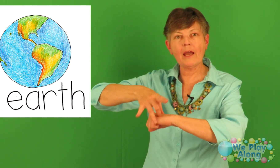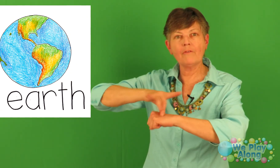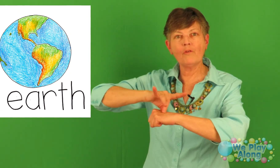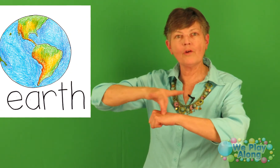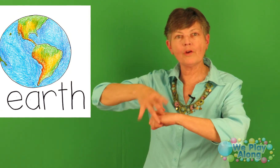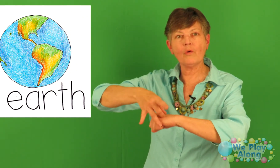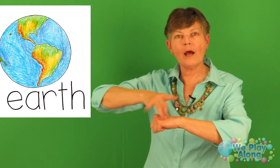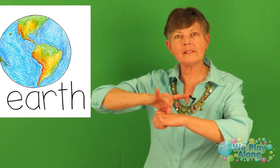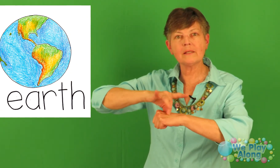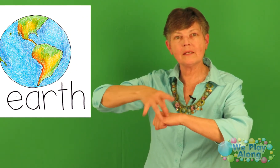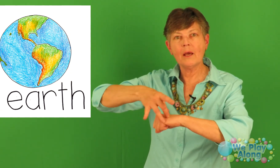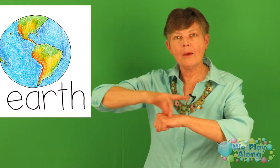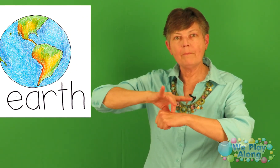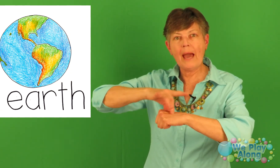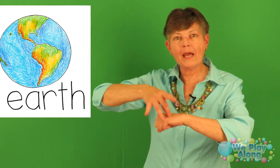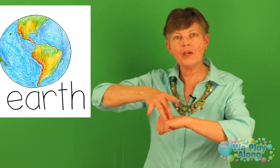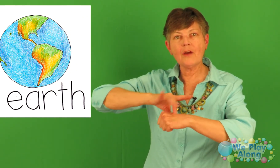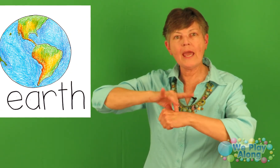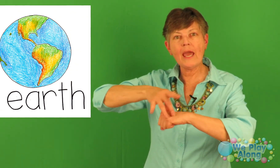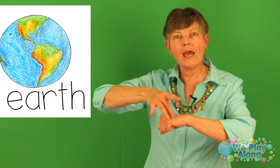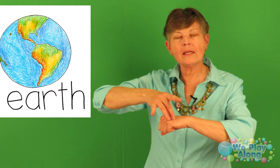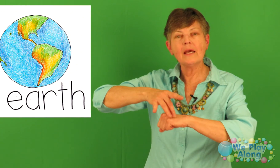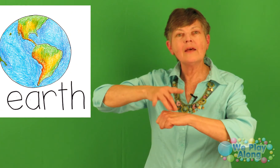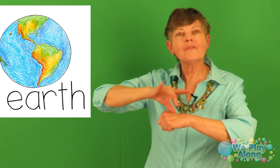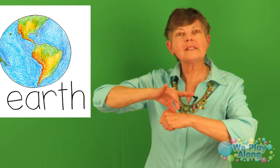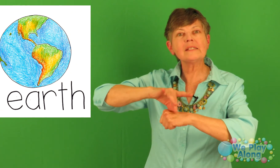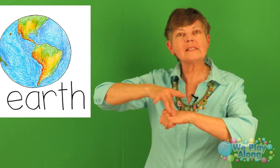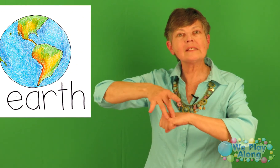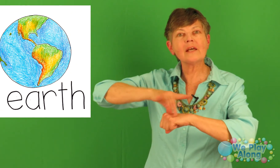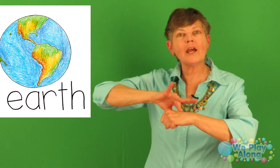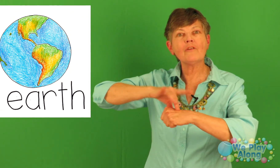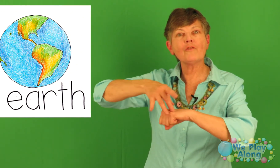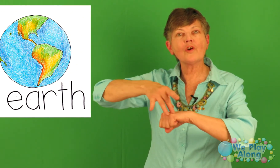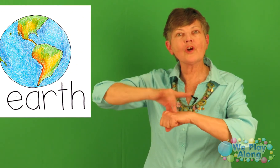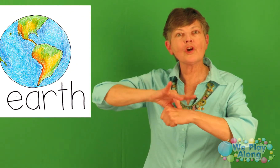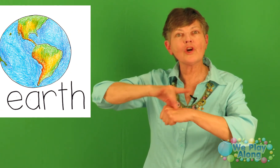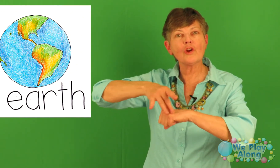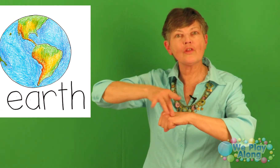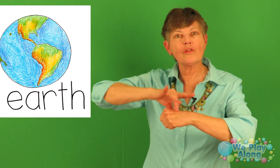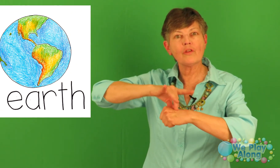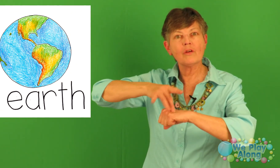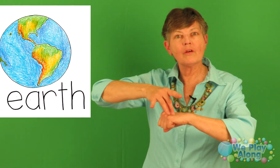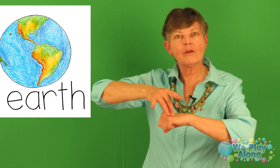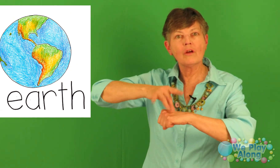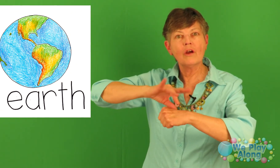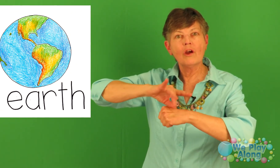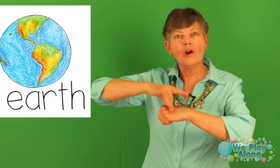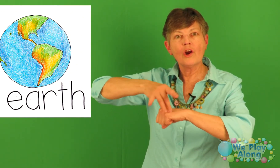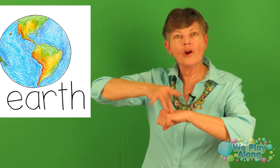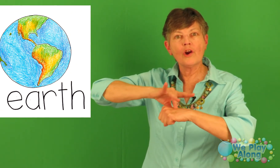and forth across the back of your hand. This is the sign for earth.